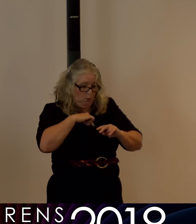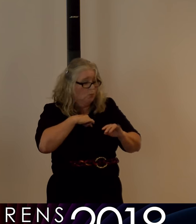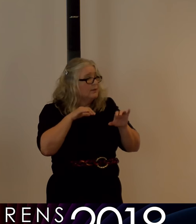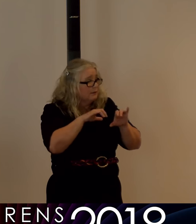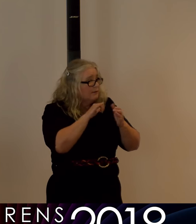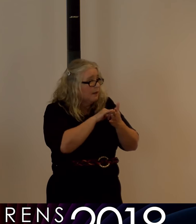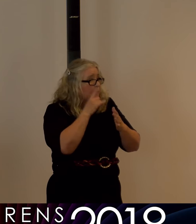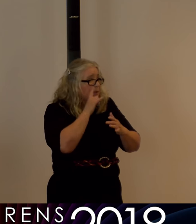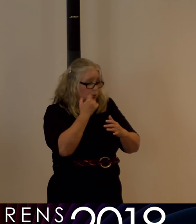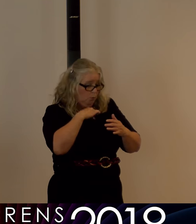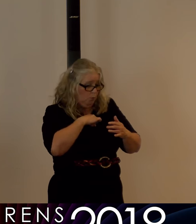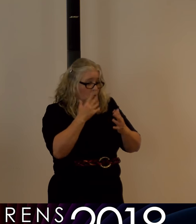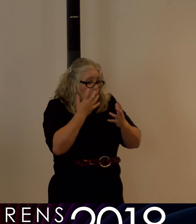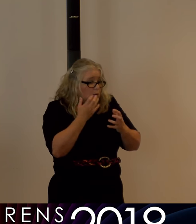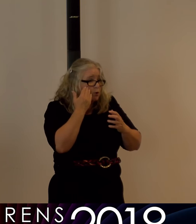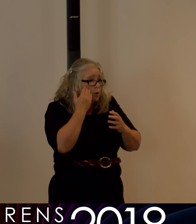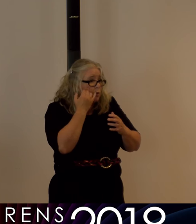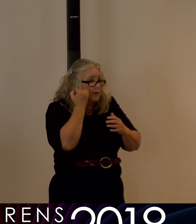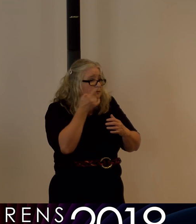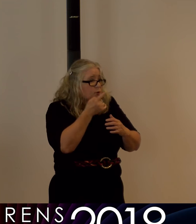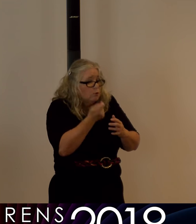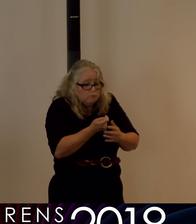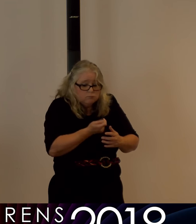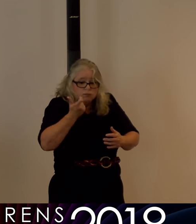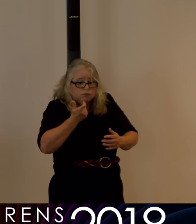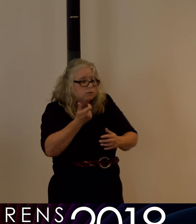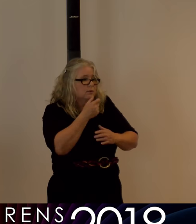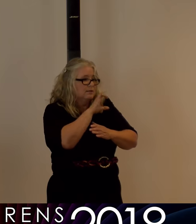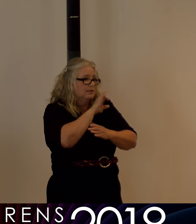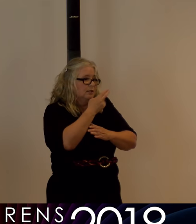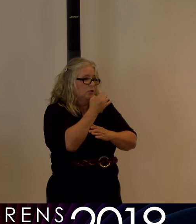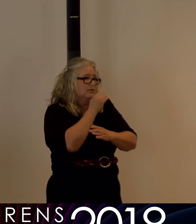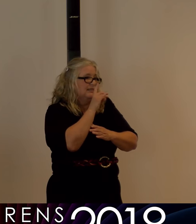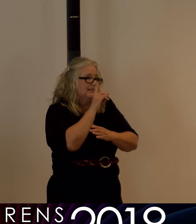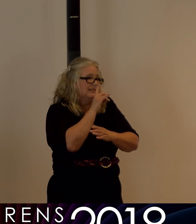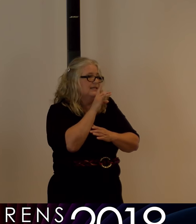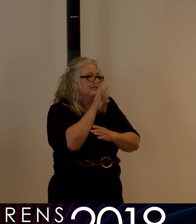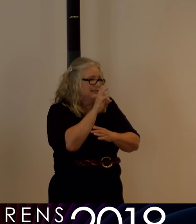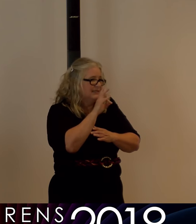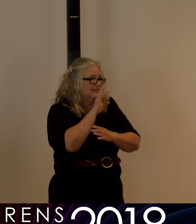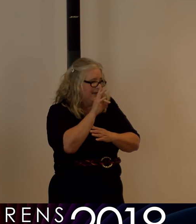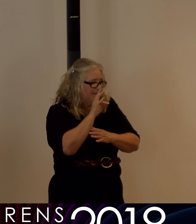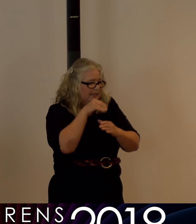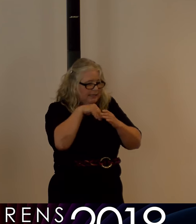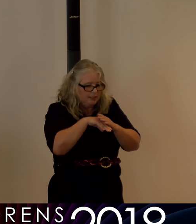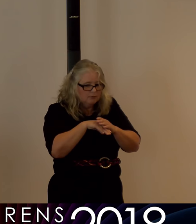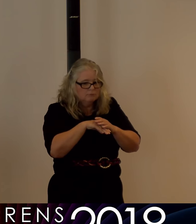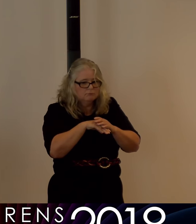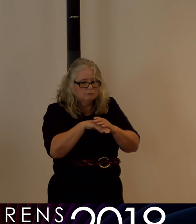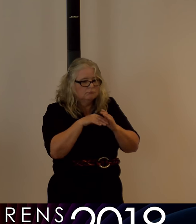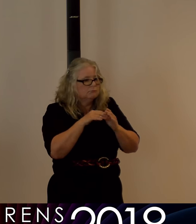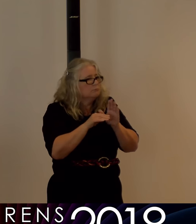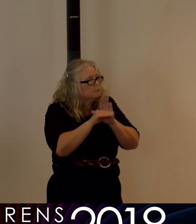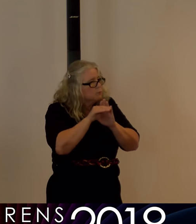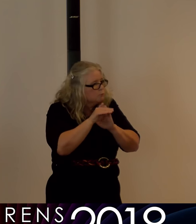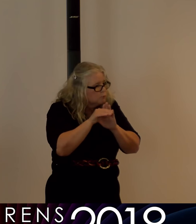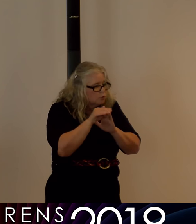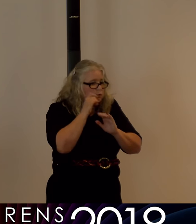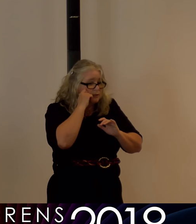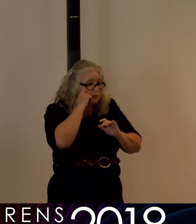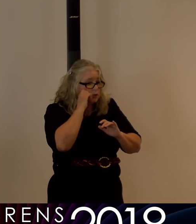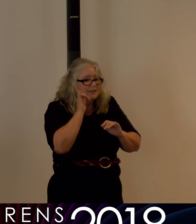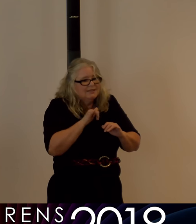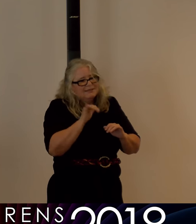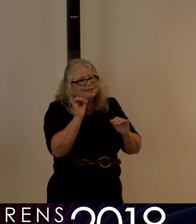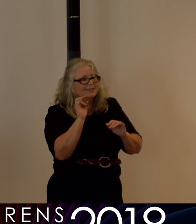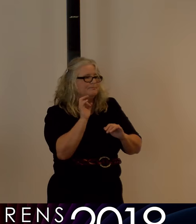if you completely get rid of CHD7 in mature tissues. It's essentially, you know, a tool for us to understand